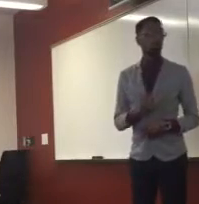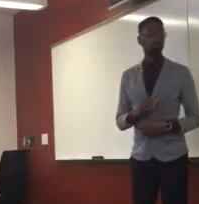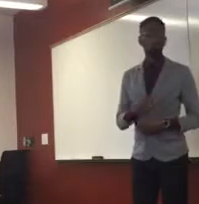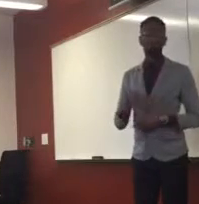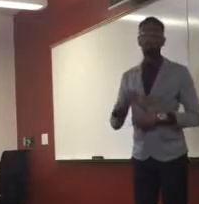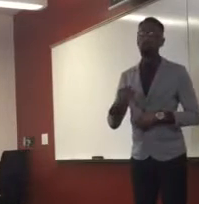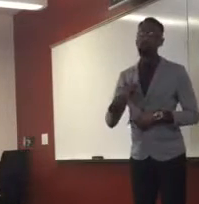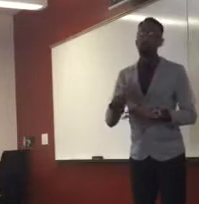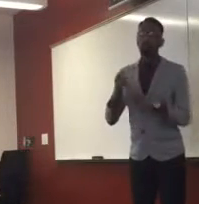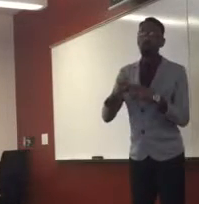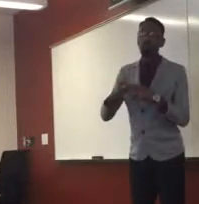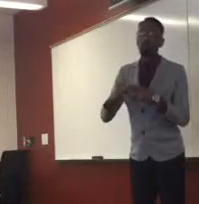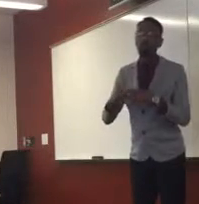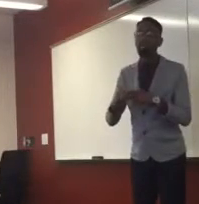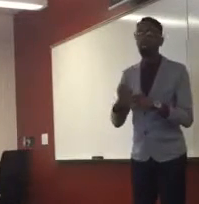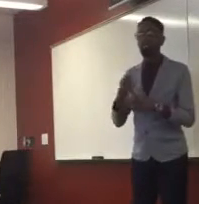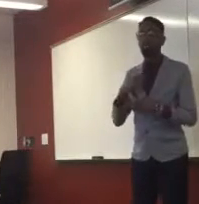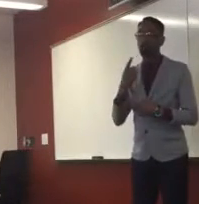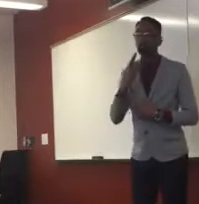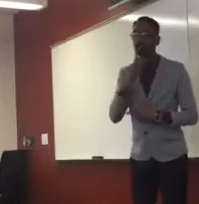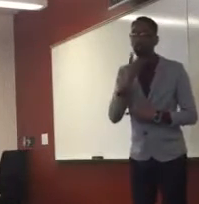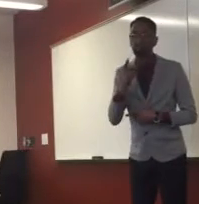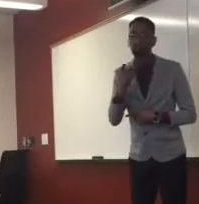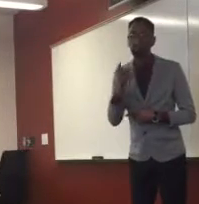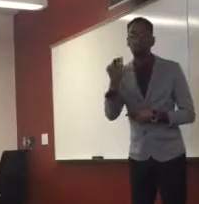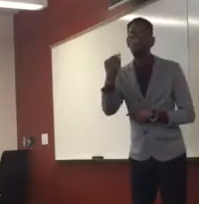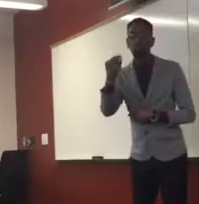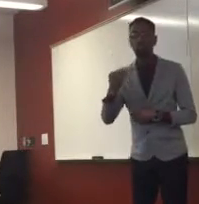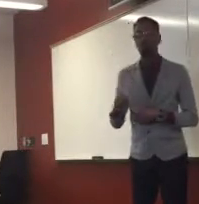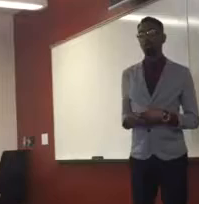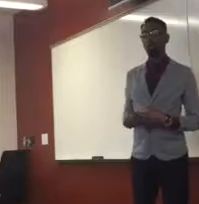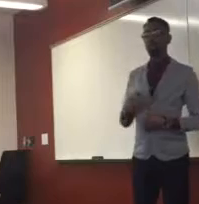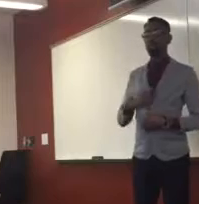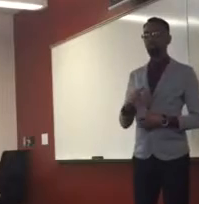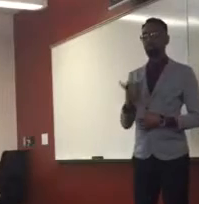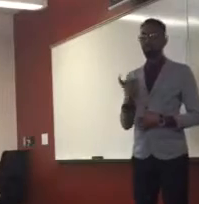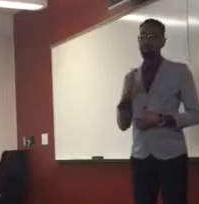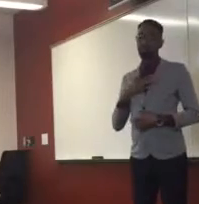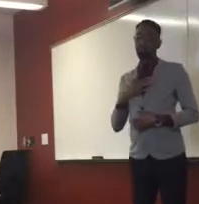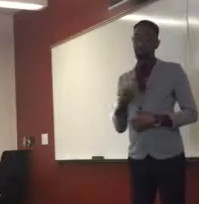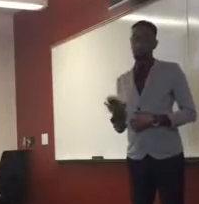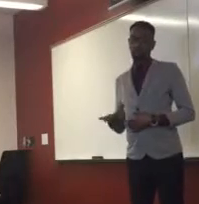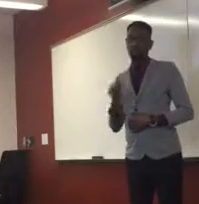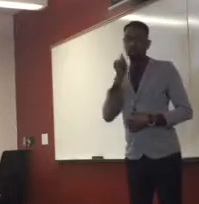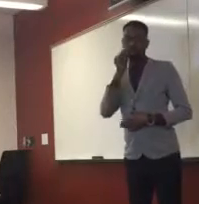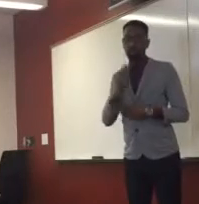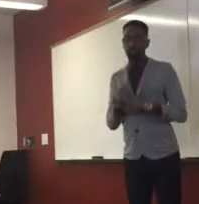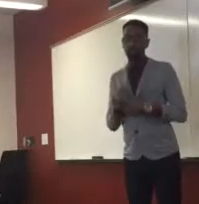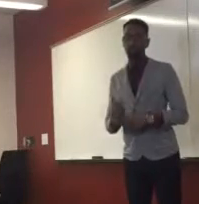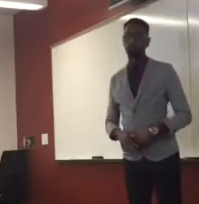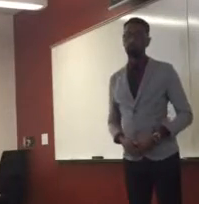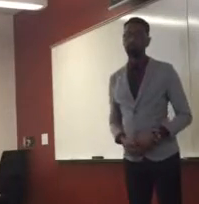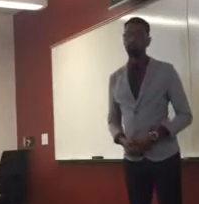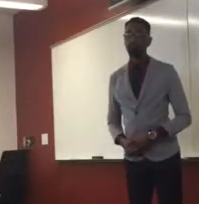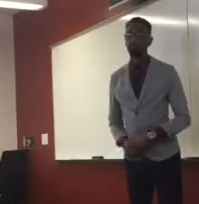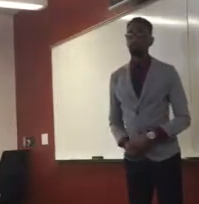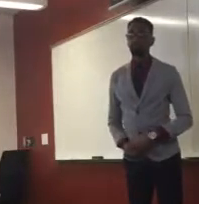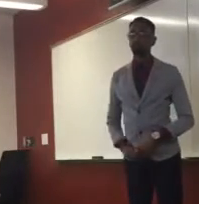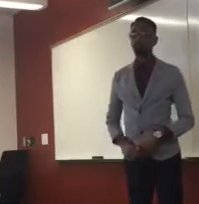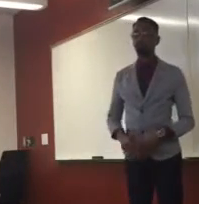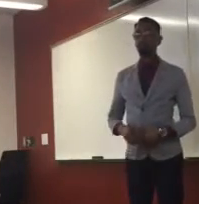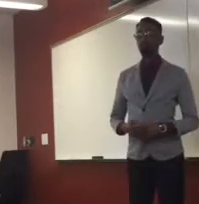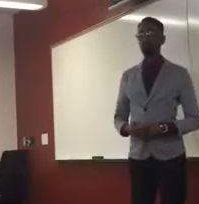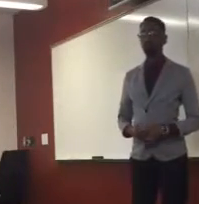hard. What was- She was like my little sister. You can give a name. You can do Well, her whatever name- you want, but the harder you make this, the more